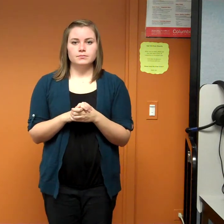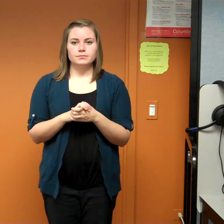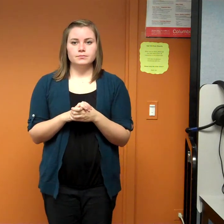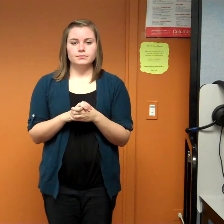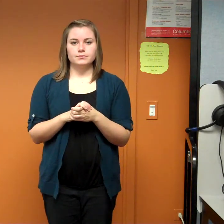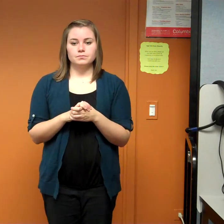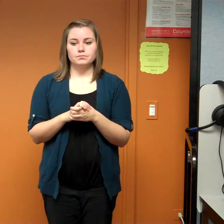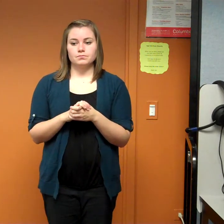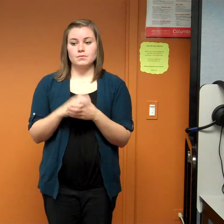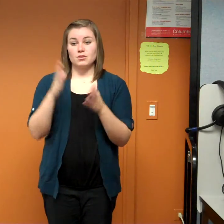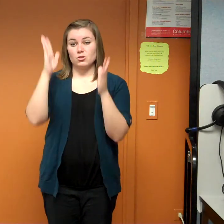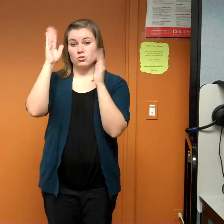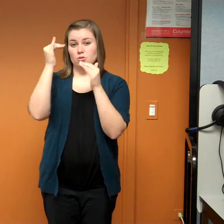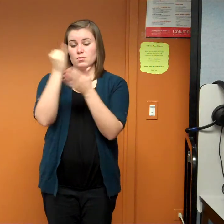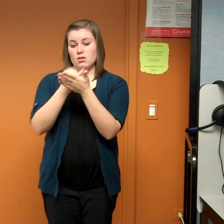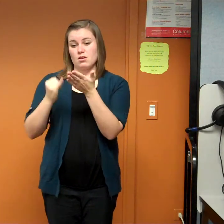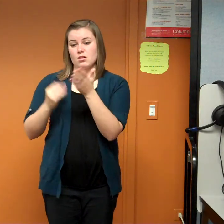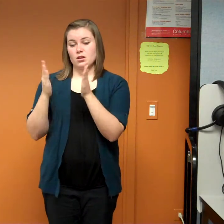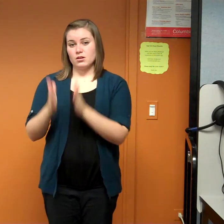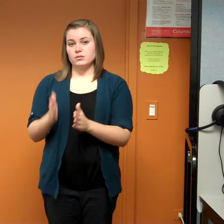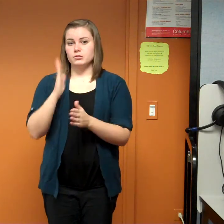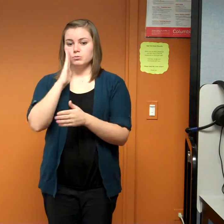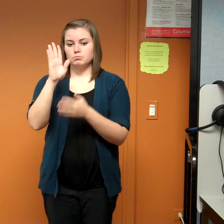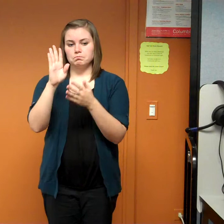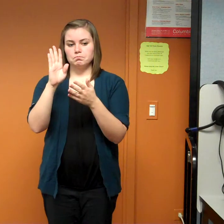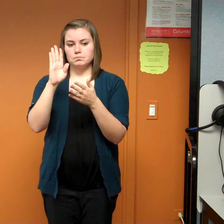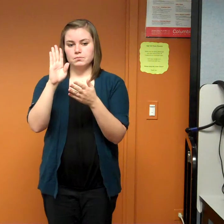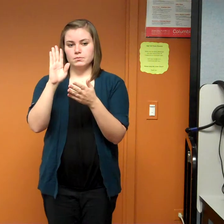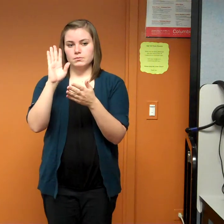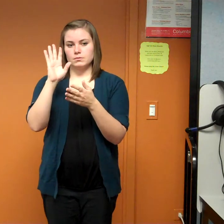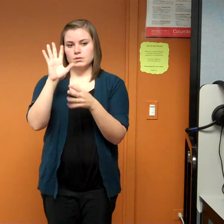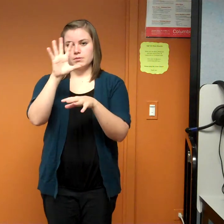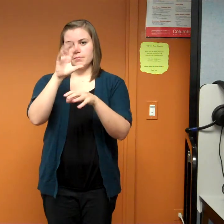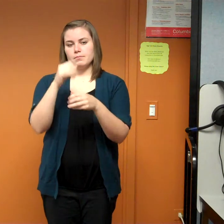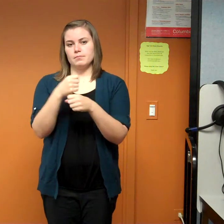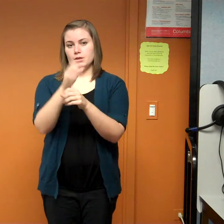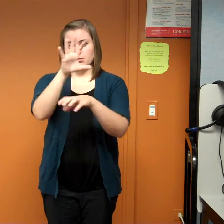schedule them in their schedule for the show, so that the presenters could go on tour pretty much.